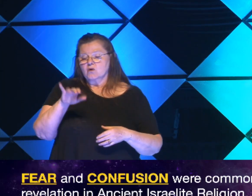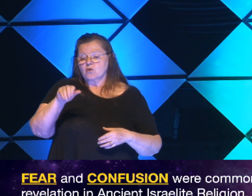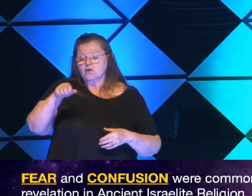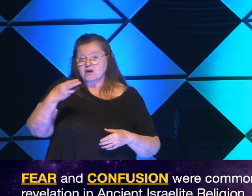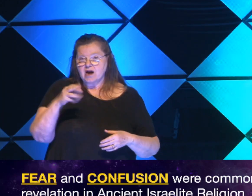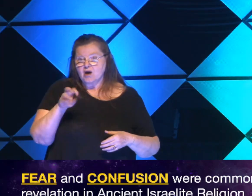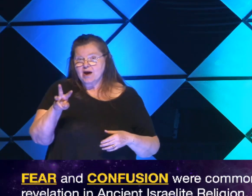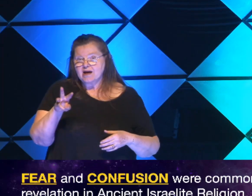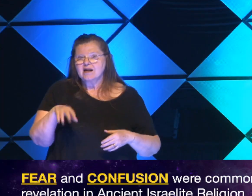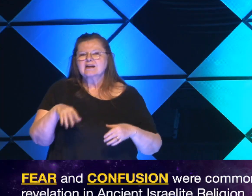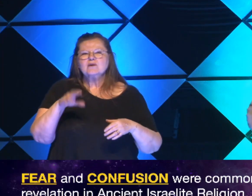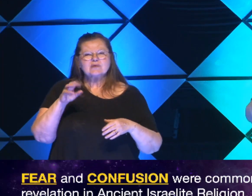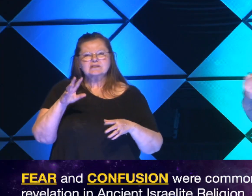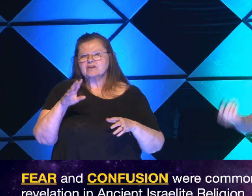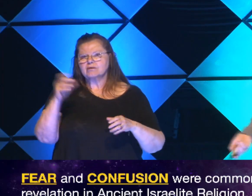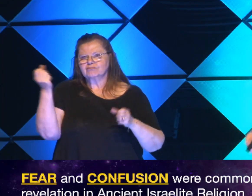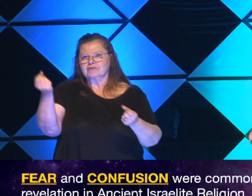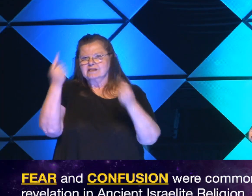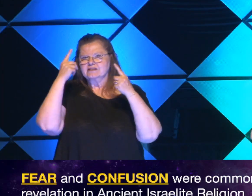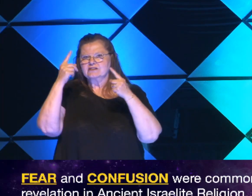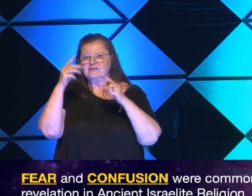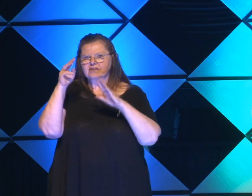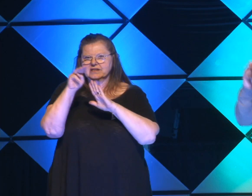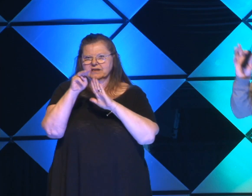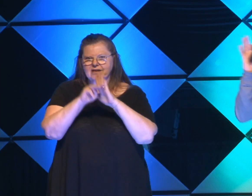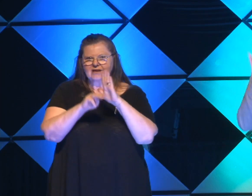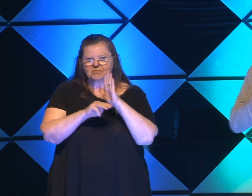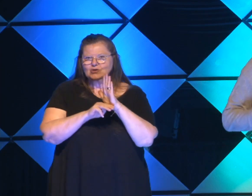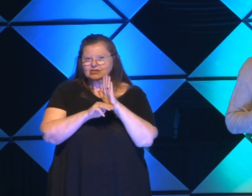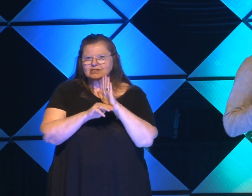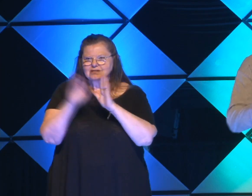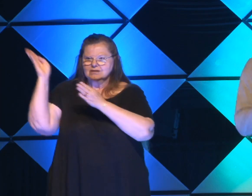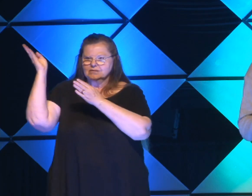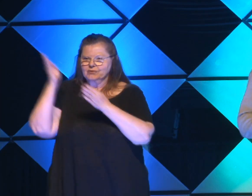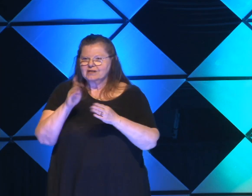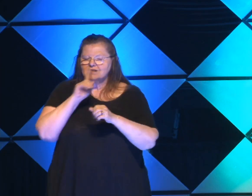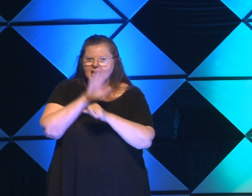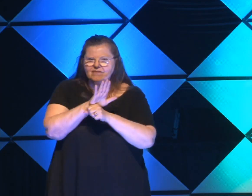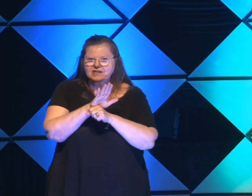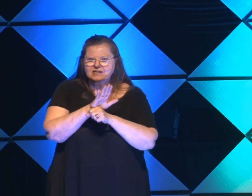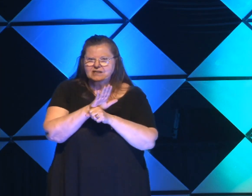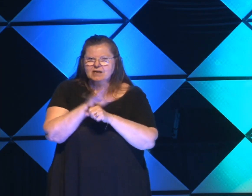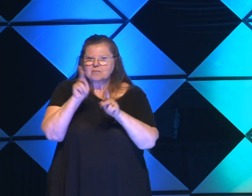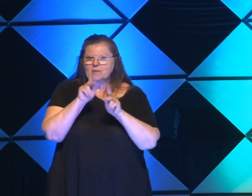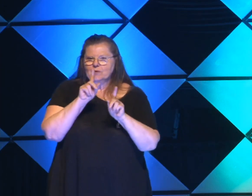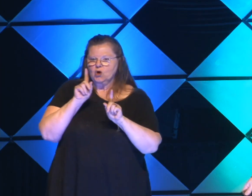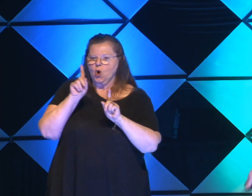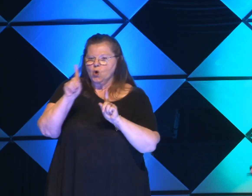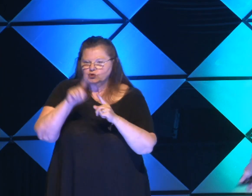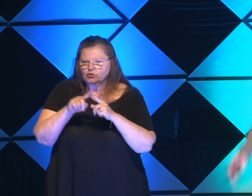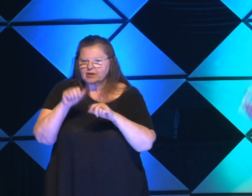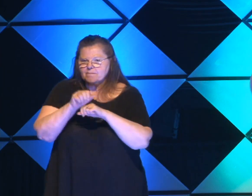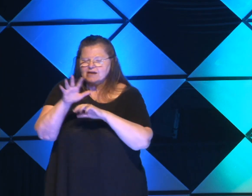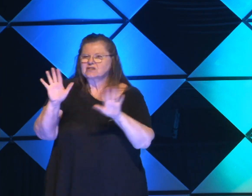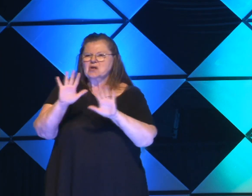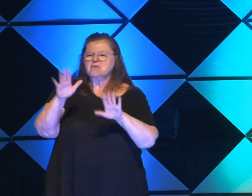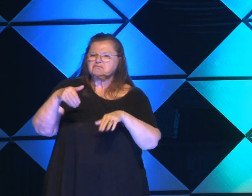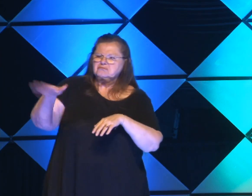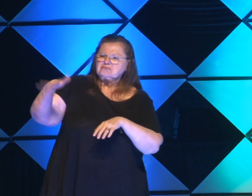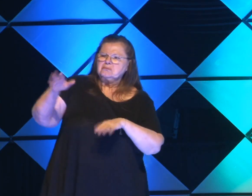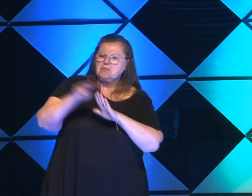the revelation on Mount Sinai of the covenant, the people are so scared they don't even approach the mountain. They won't approach. They're just like, Moses, you go